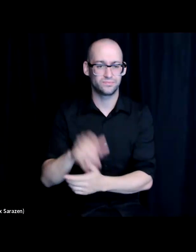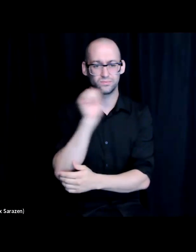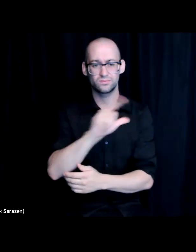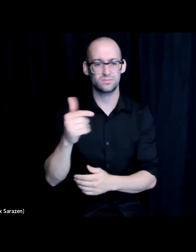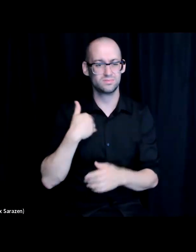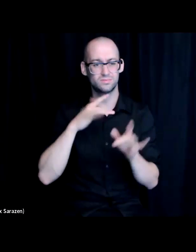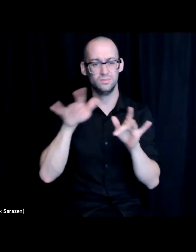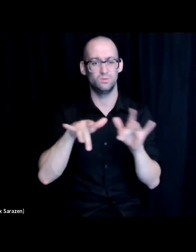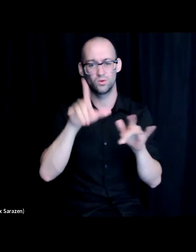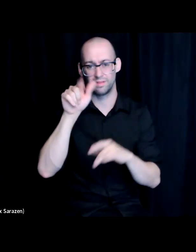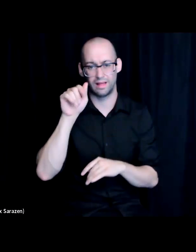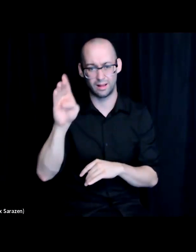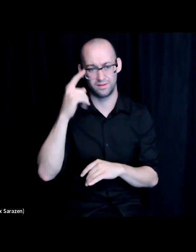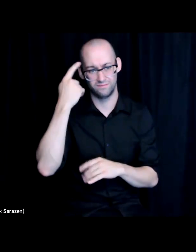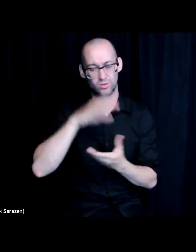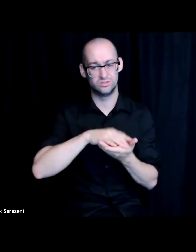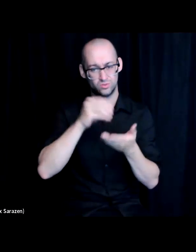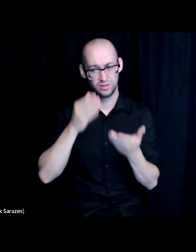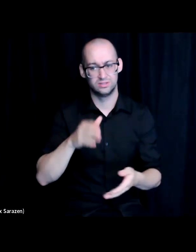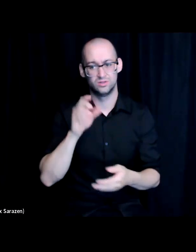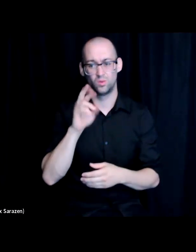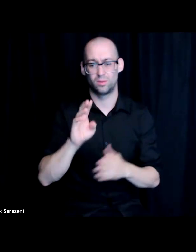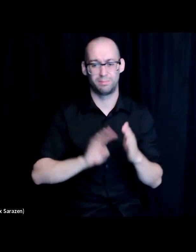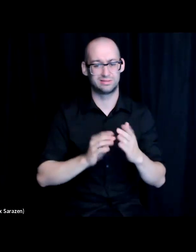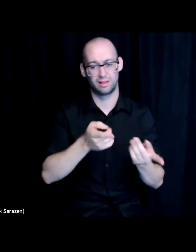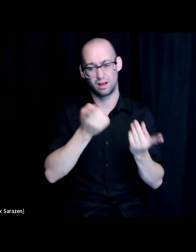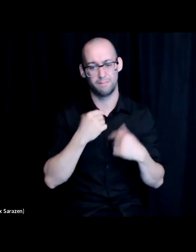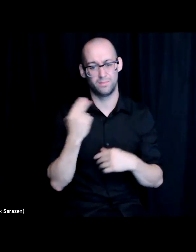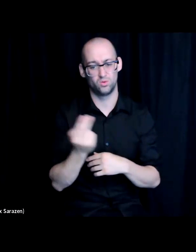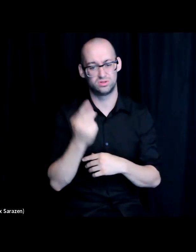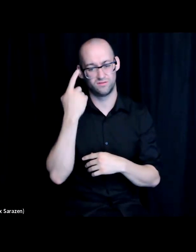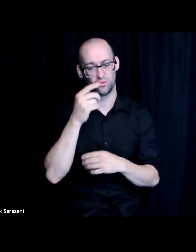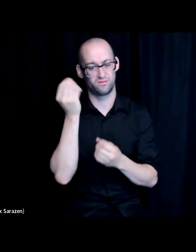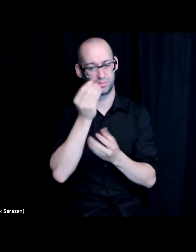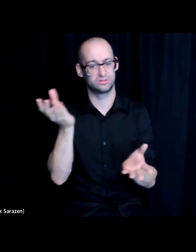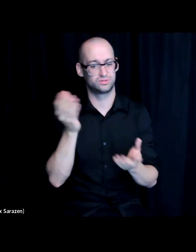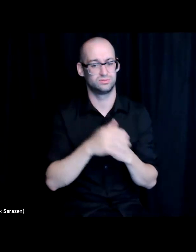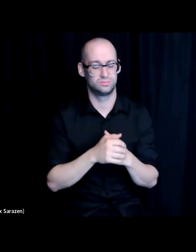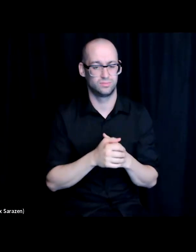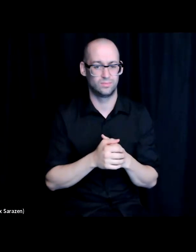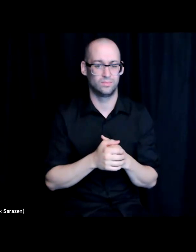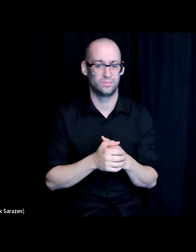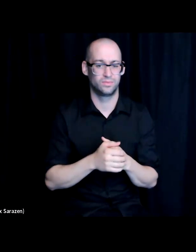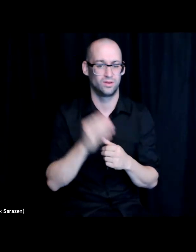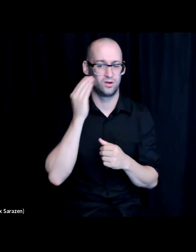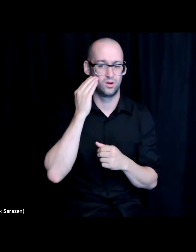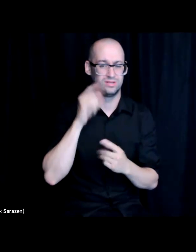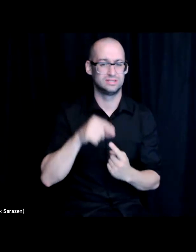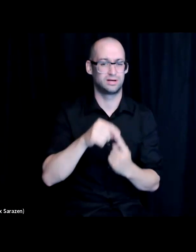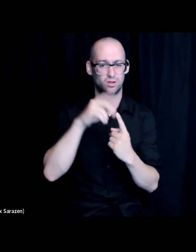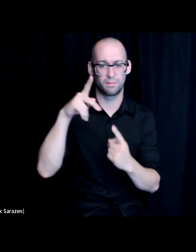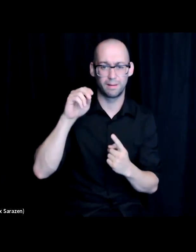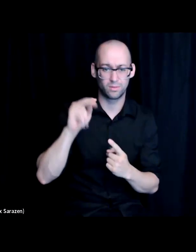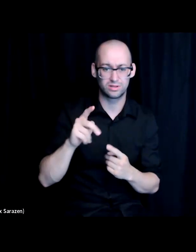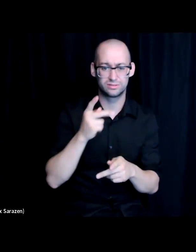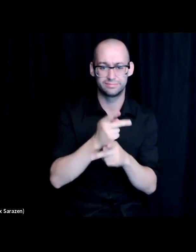labs for students or somebody come in and use those information. And a special population we take care of is